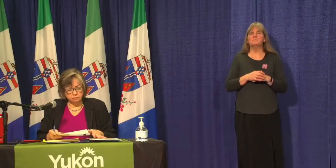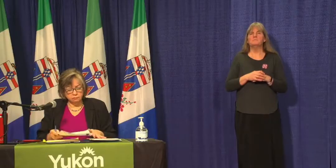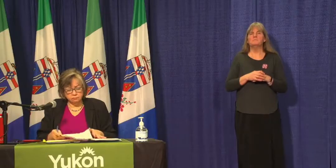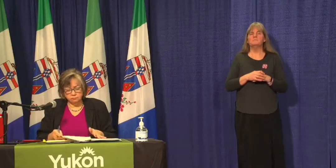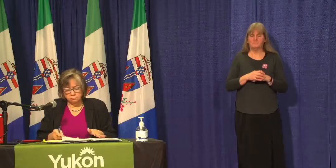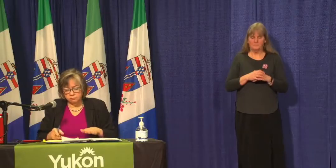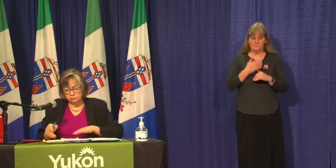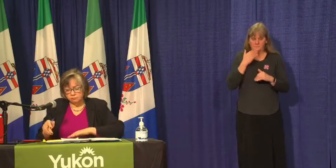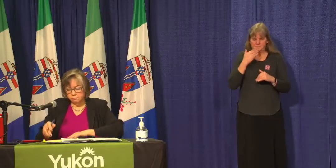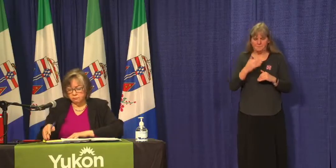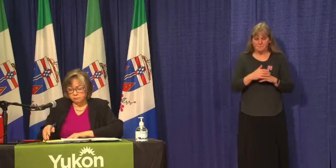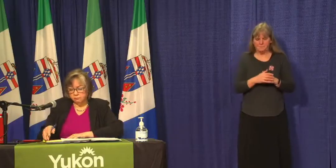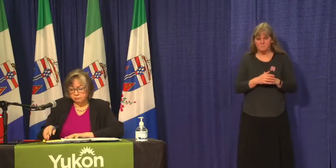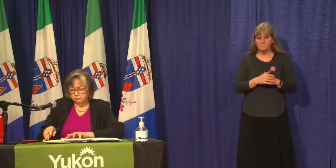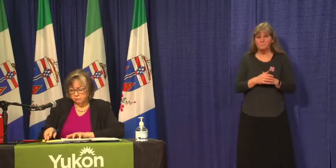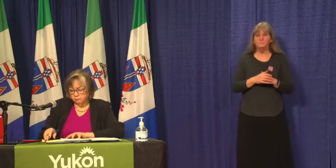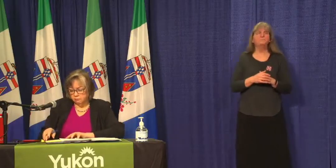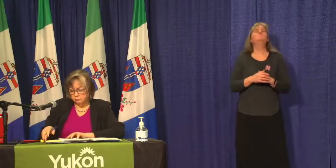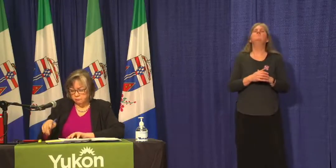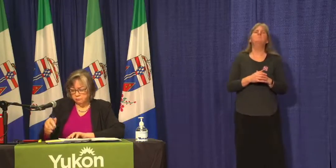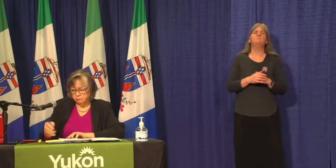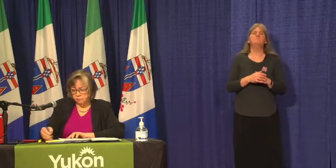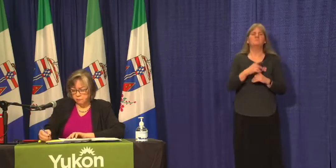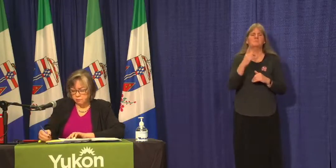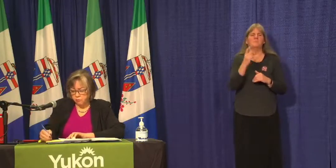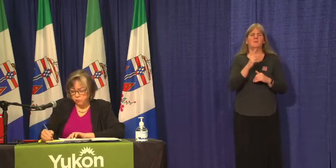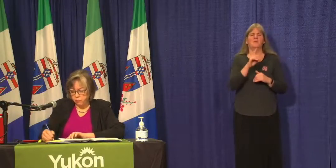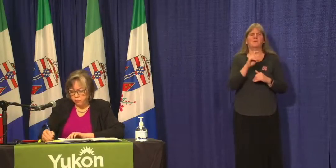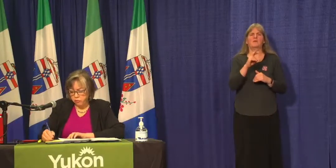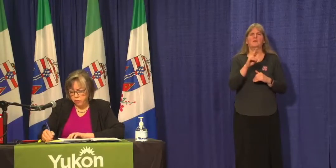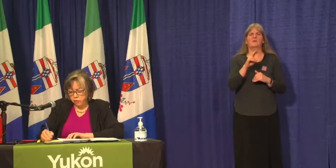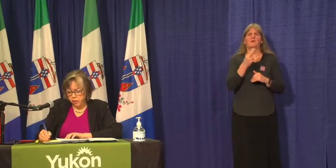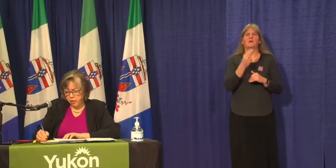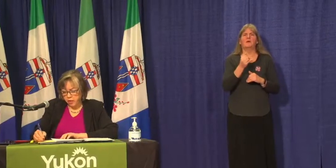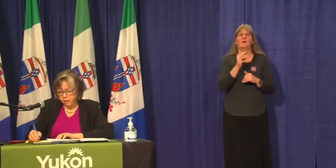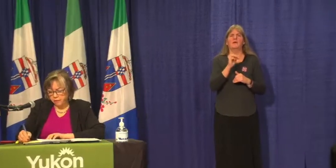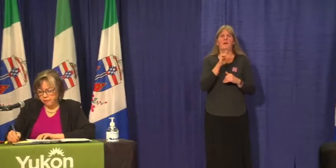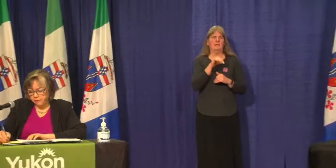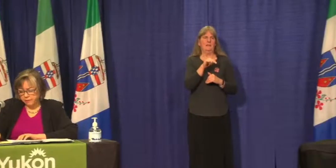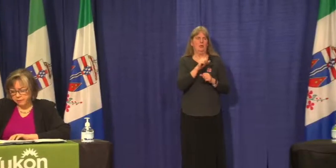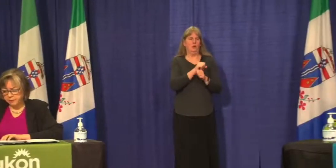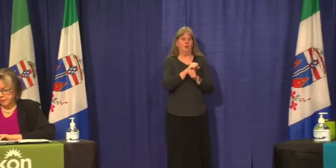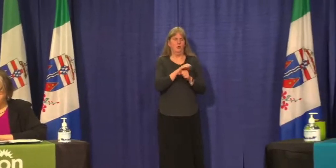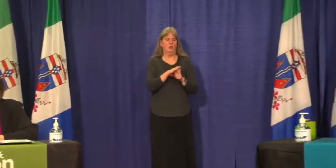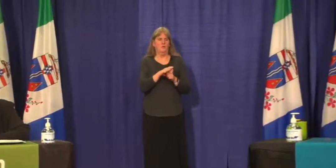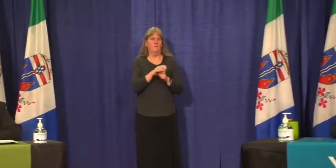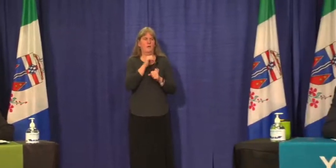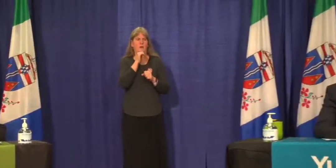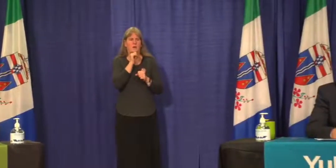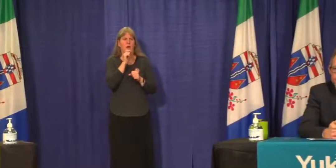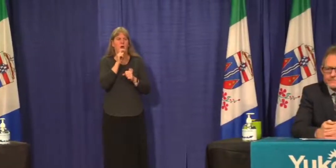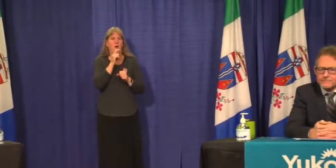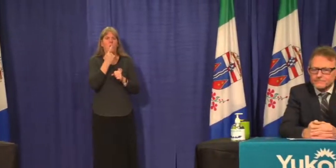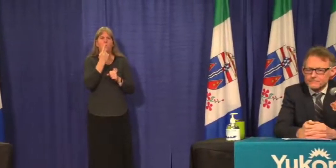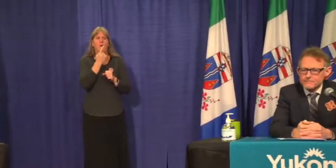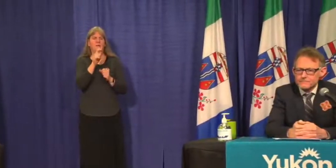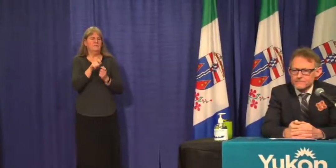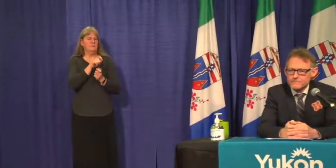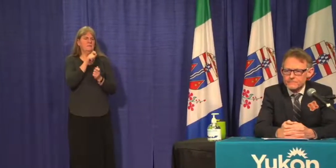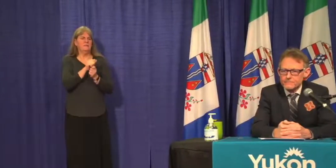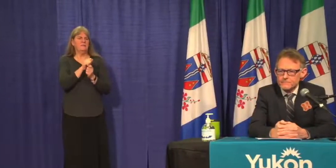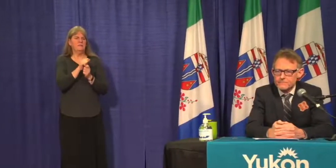Yes, thank you. Dr. Hanley, in your comments today, you mentioned COVID not being exclusive to any ethnic group.